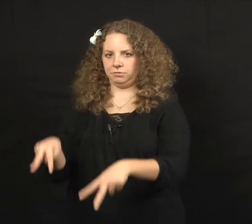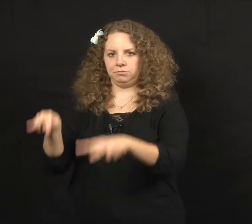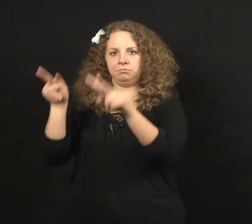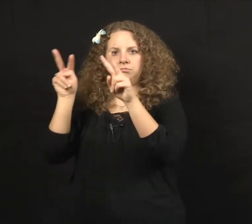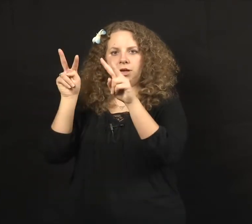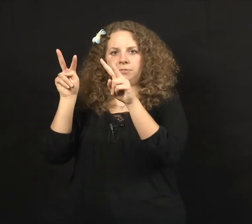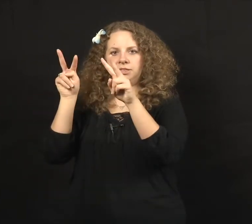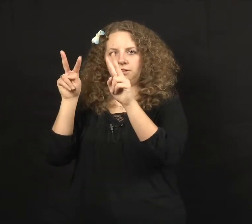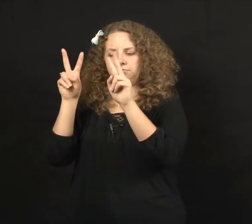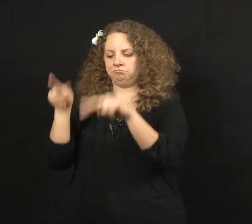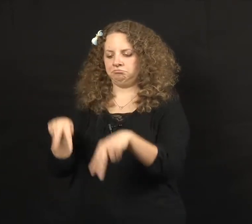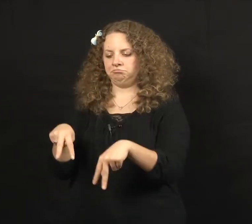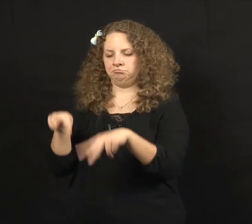them up and down.